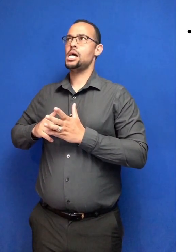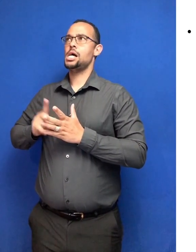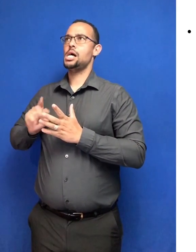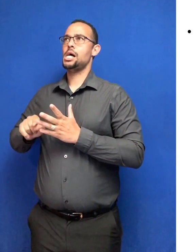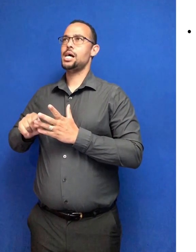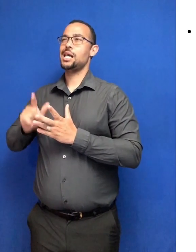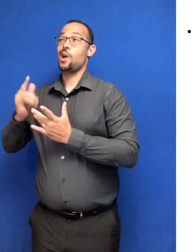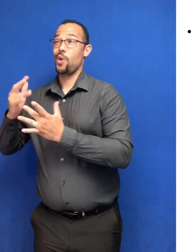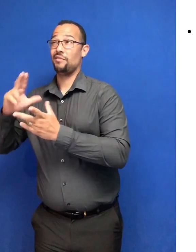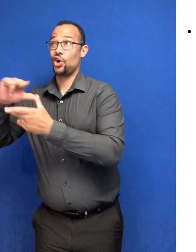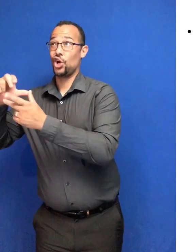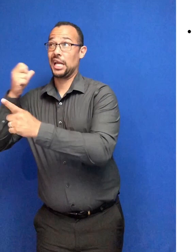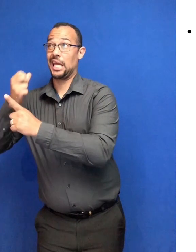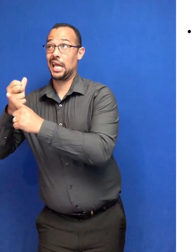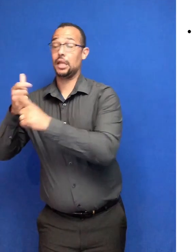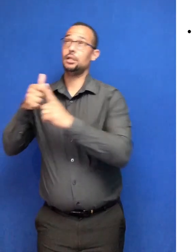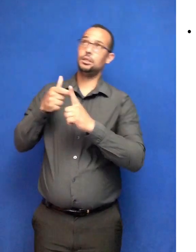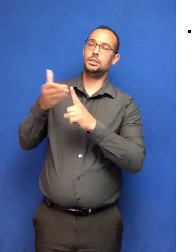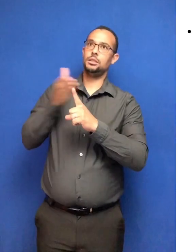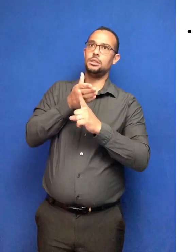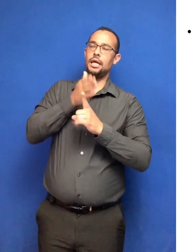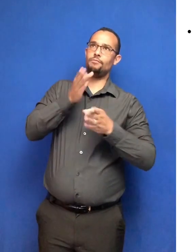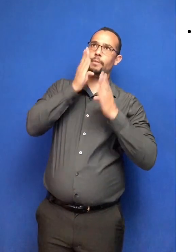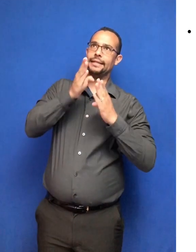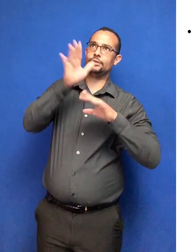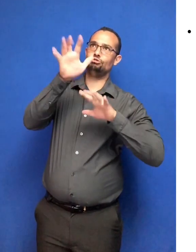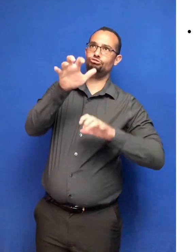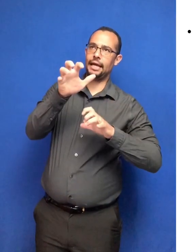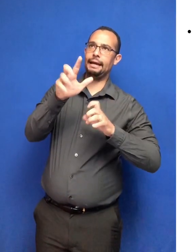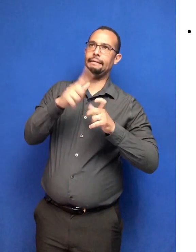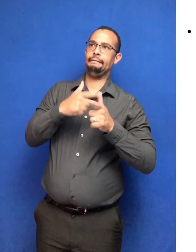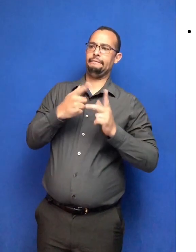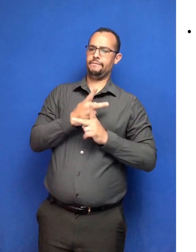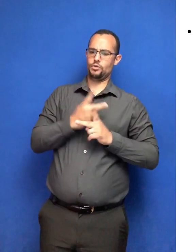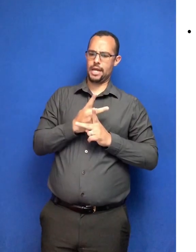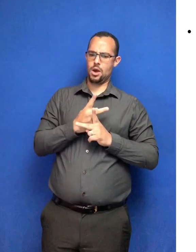what signs would trigger an evacuation may be the best call.